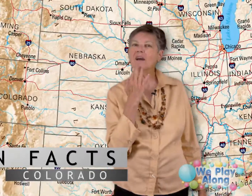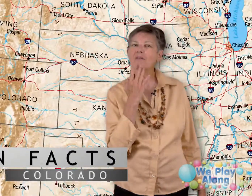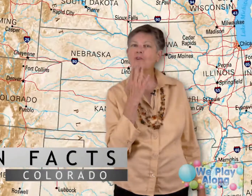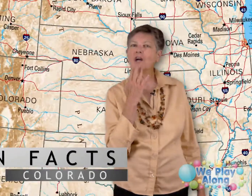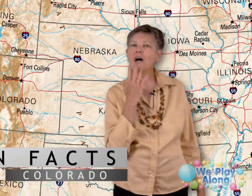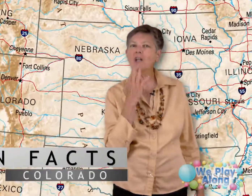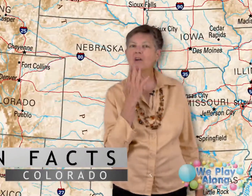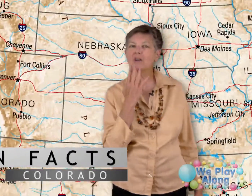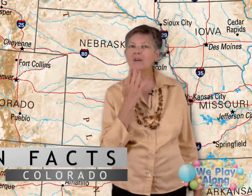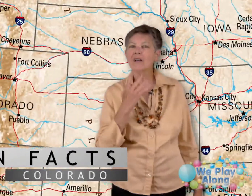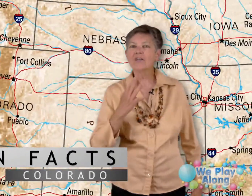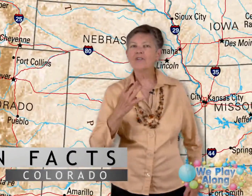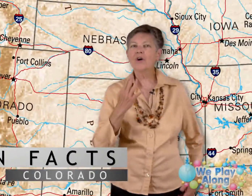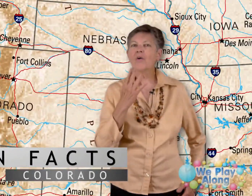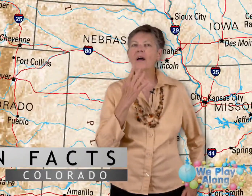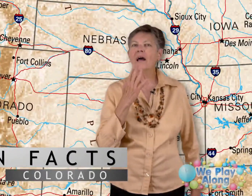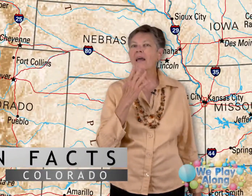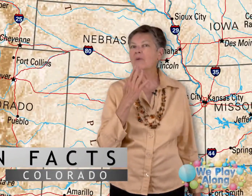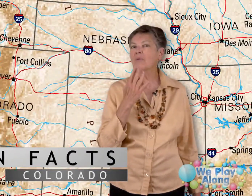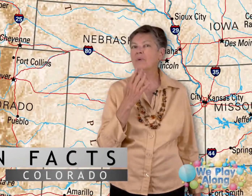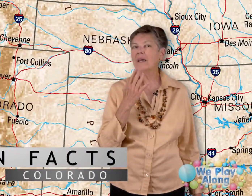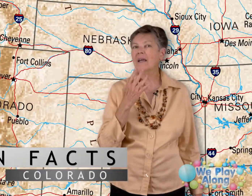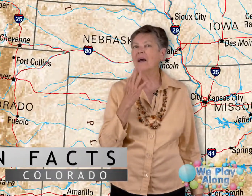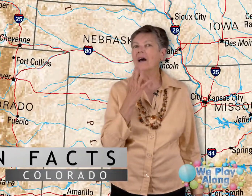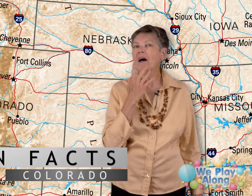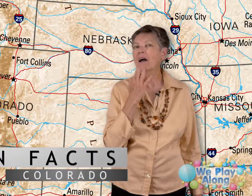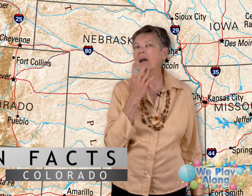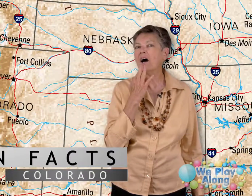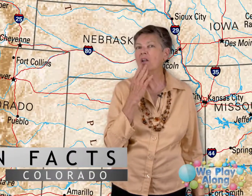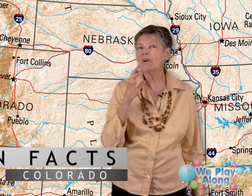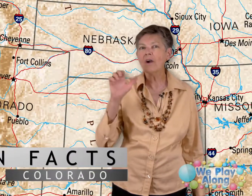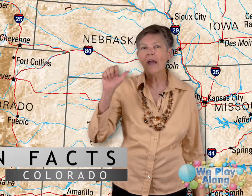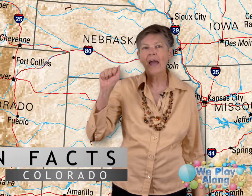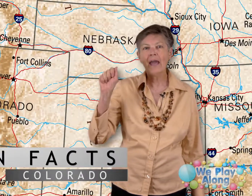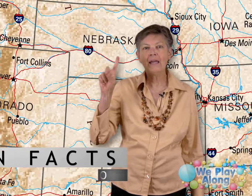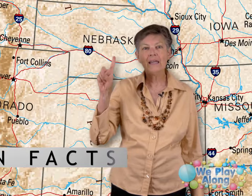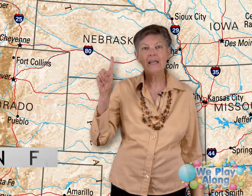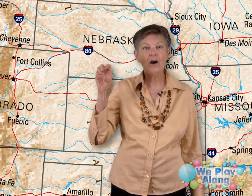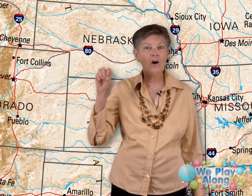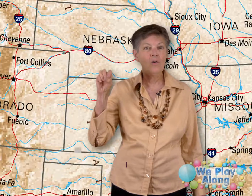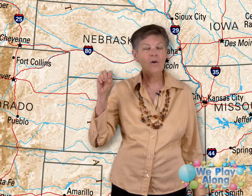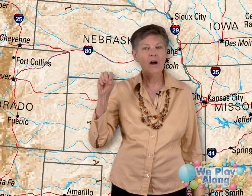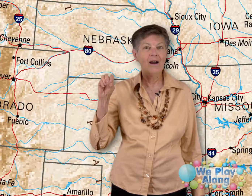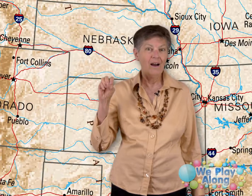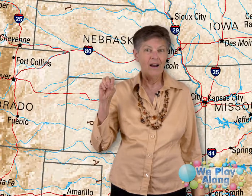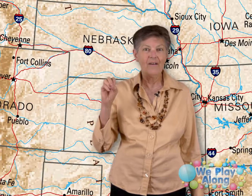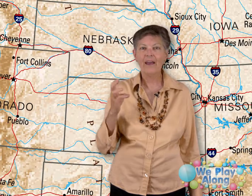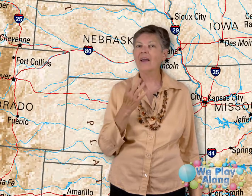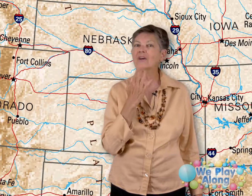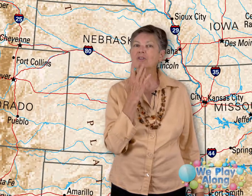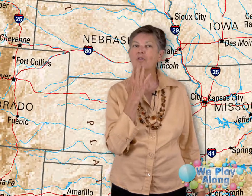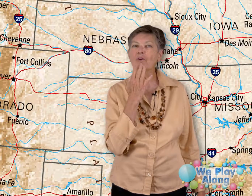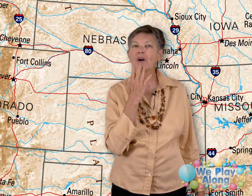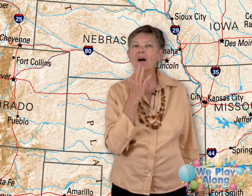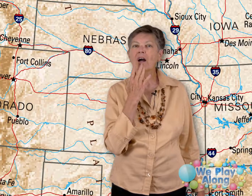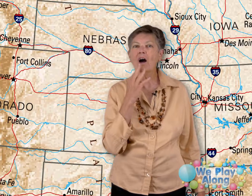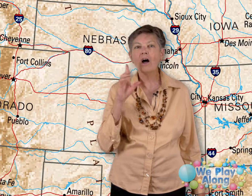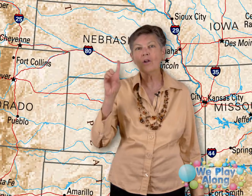for color. So it would be color ADO, okay? So for